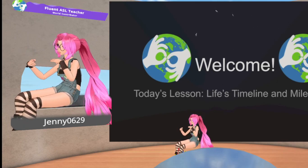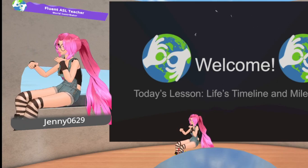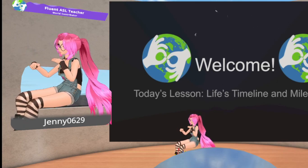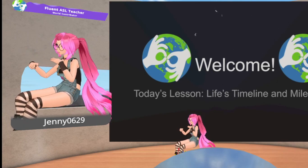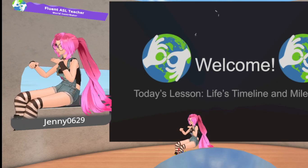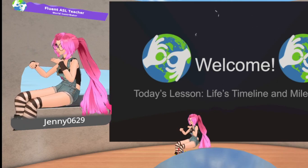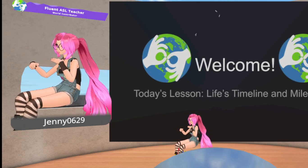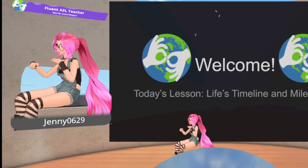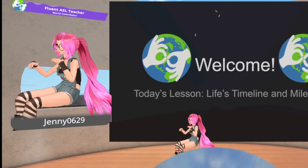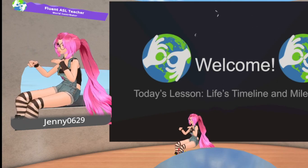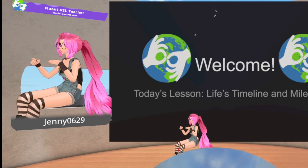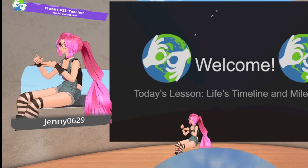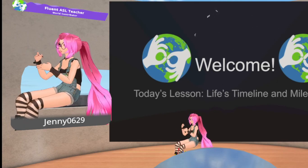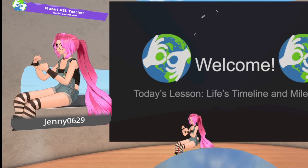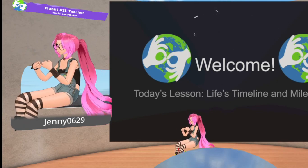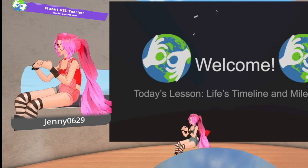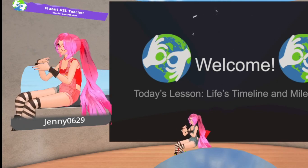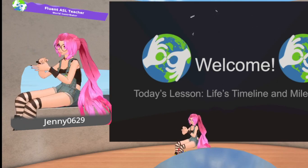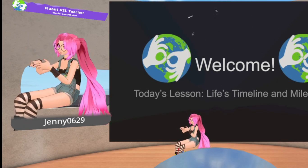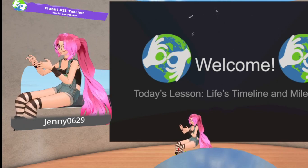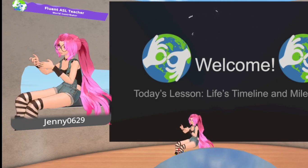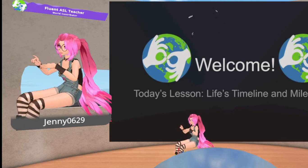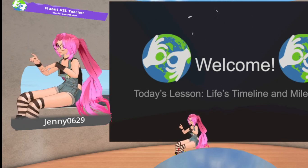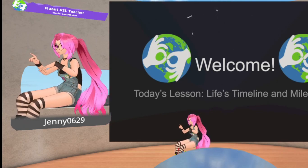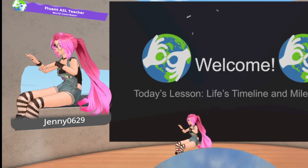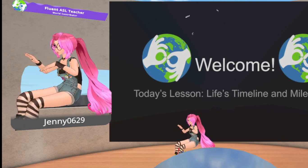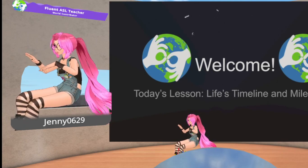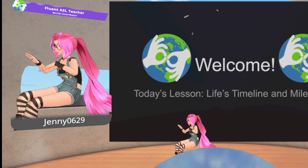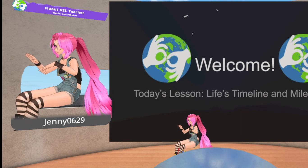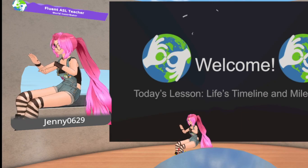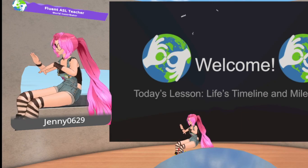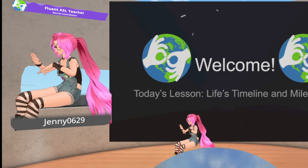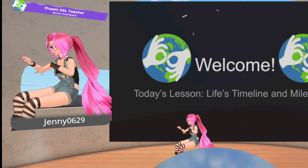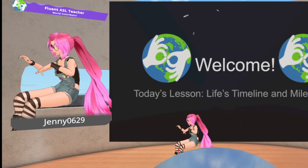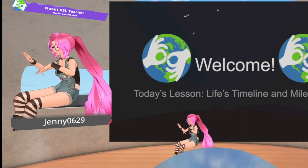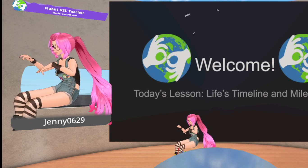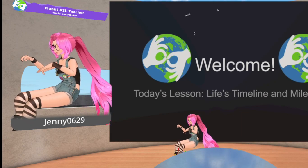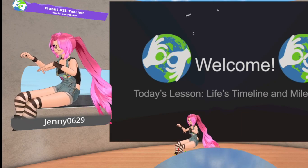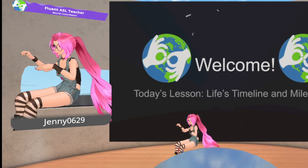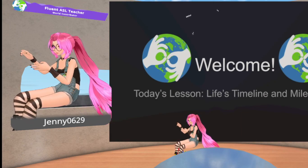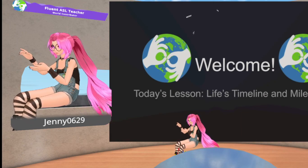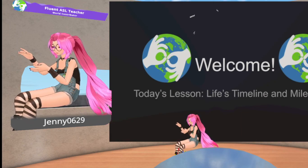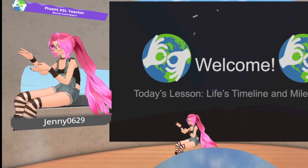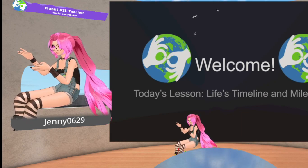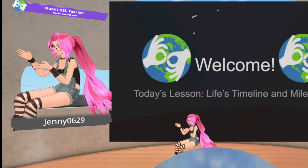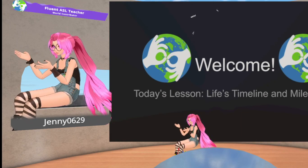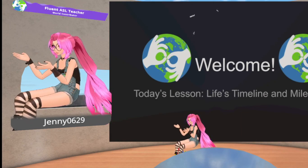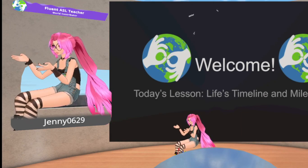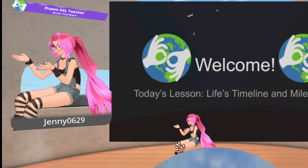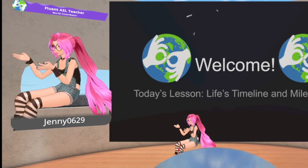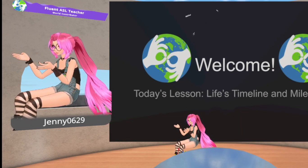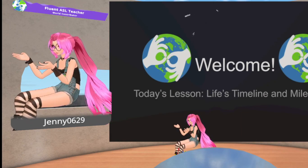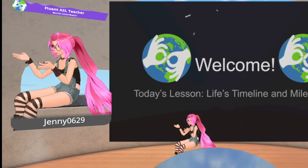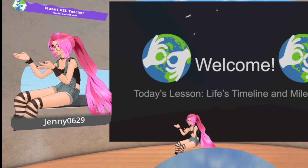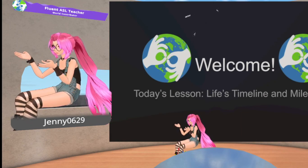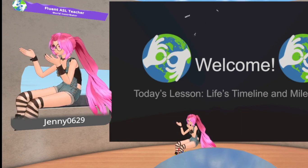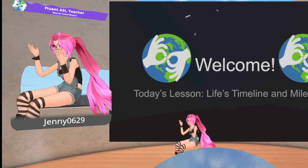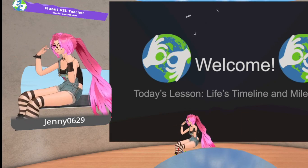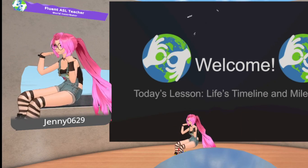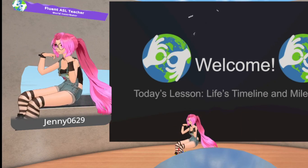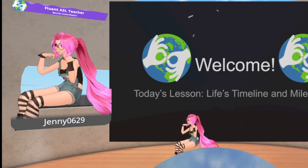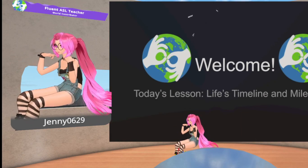just one. At least the last time I've checked. So I would fingerspell it. But have you seen one personally?